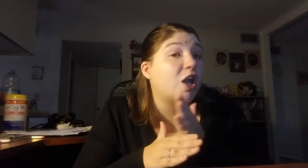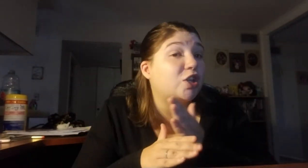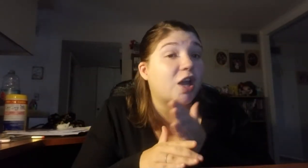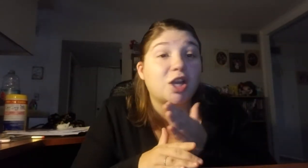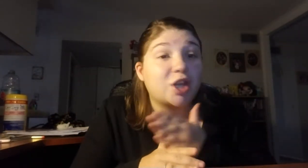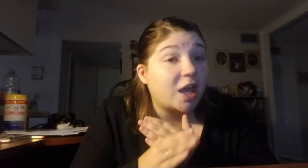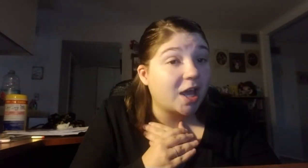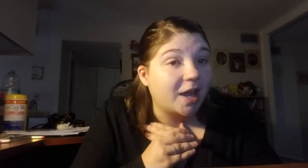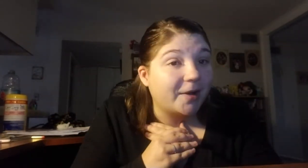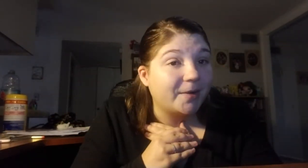share.